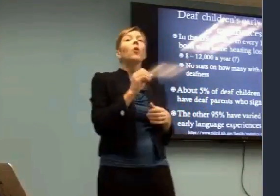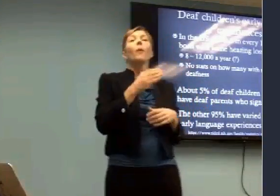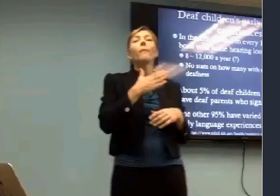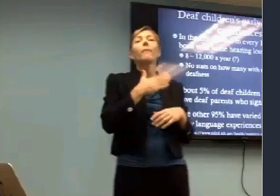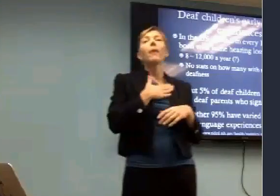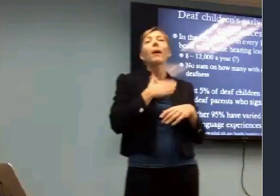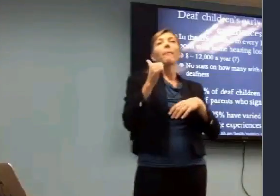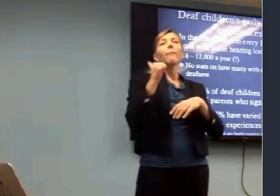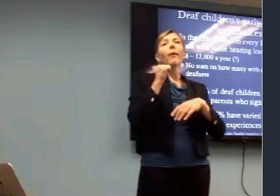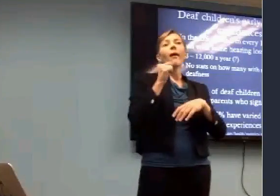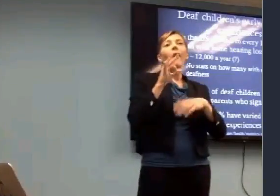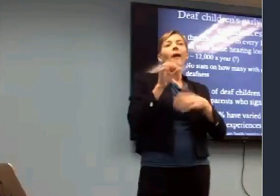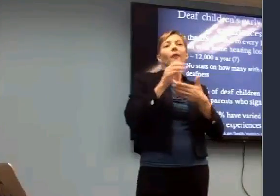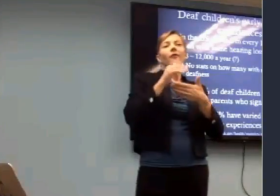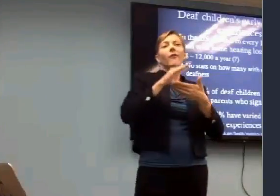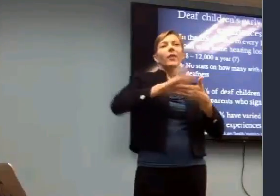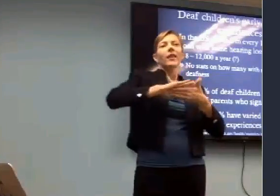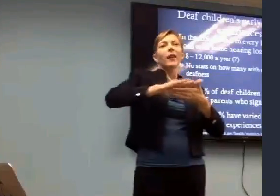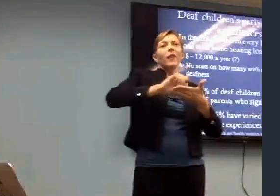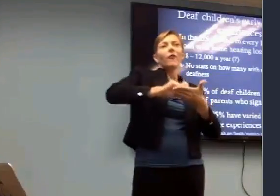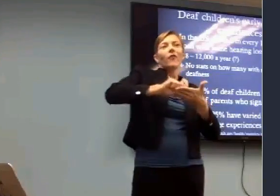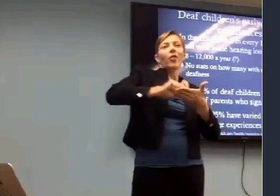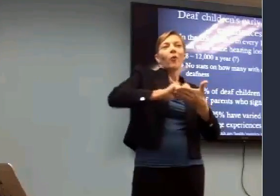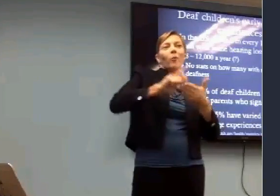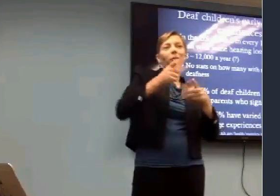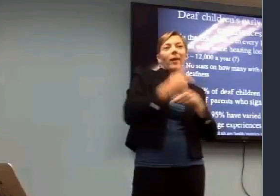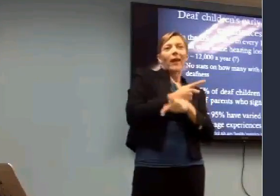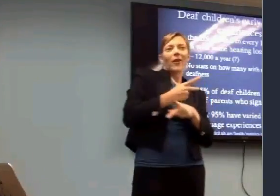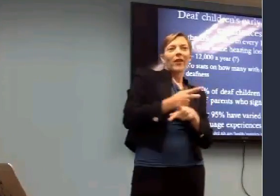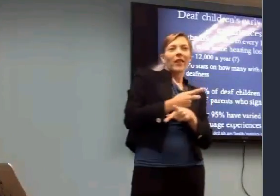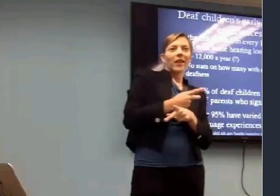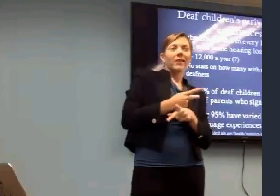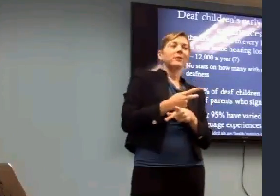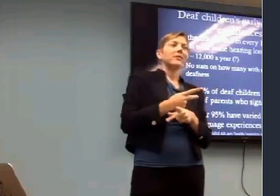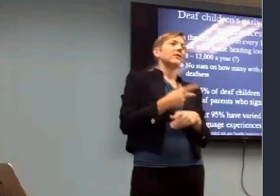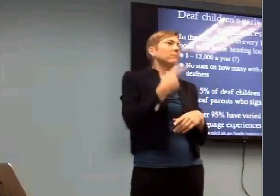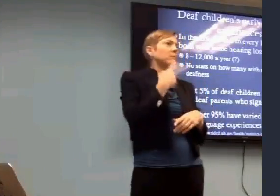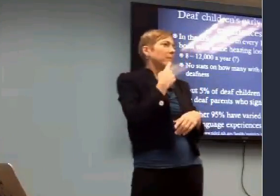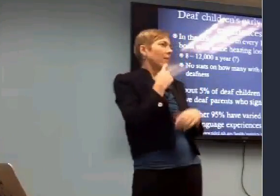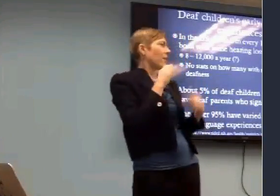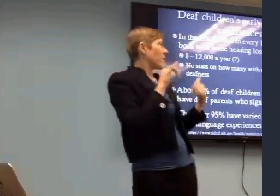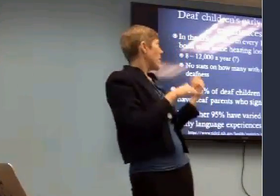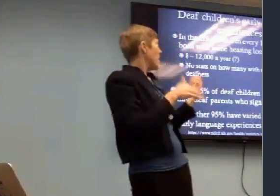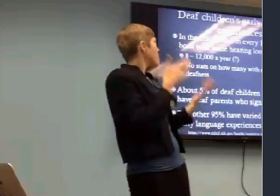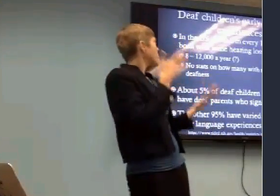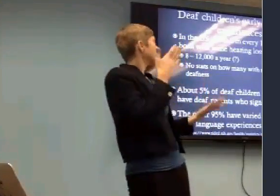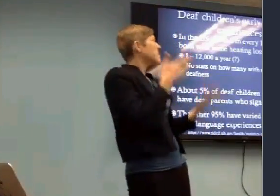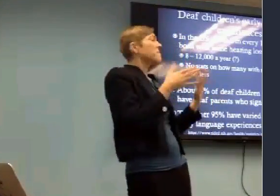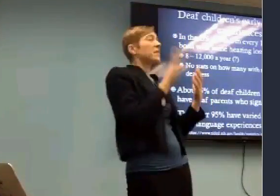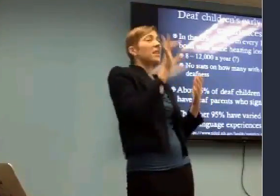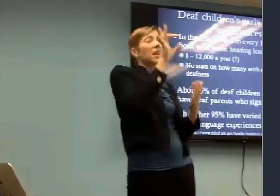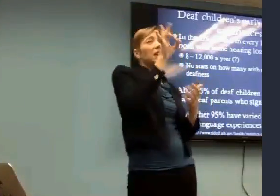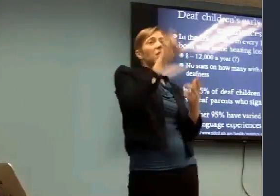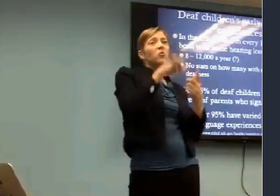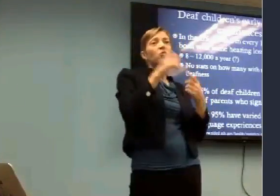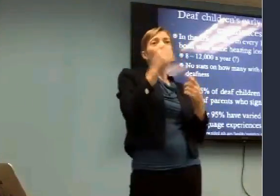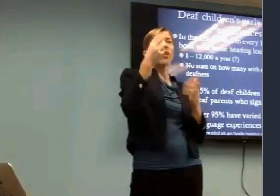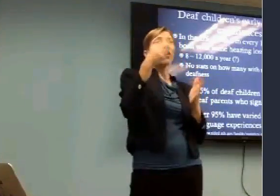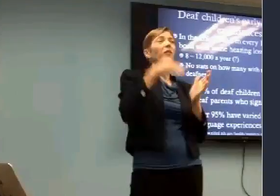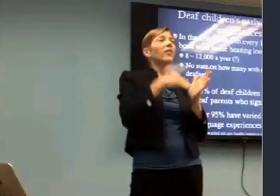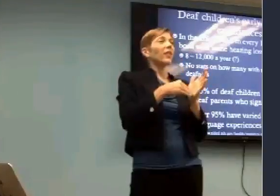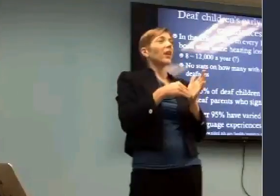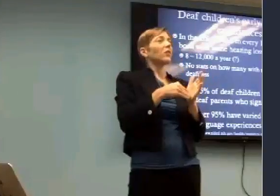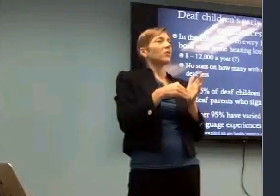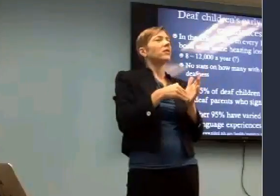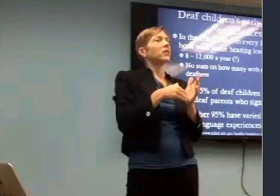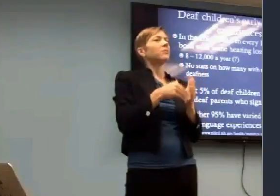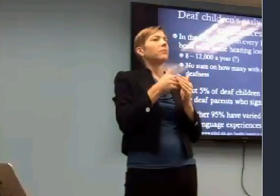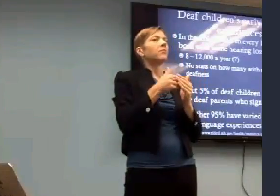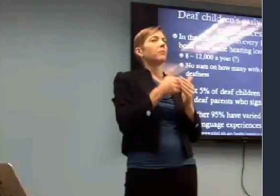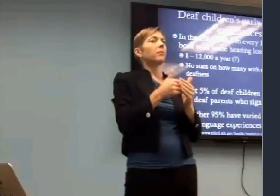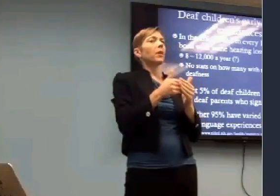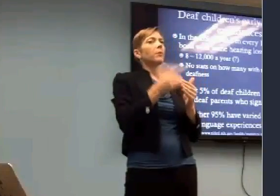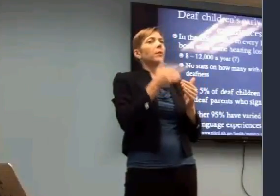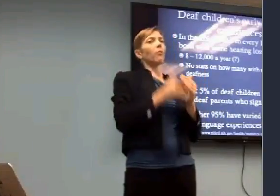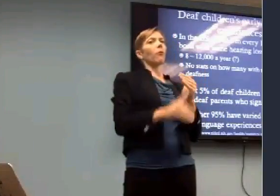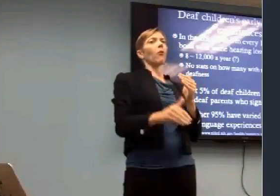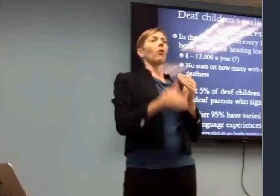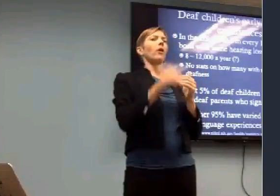range. My back of the envelope calculations are seen here, which would mean that